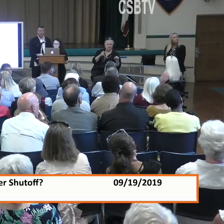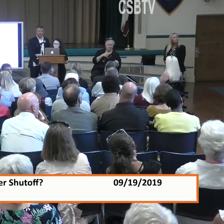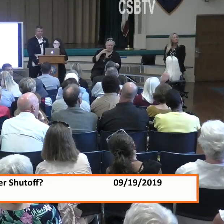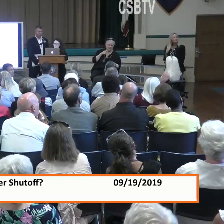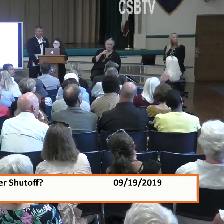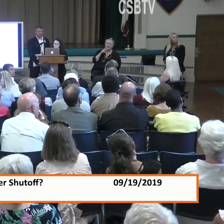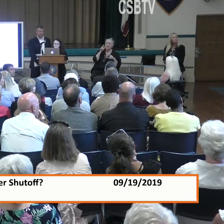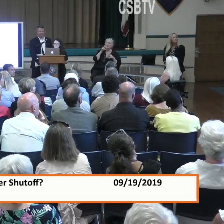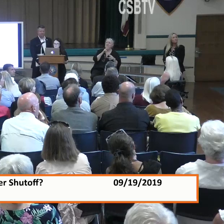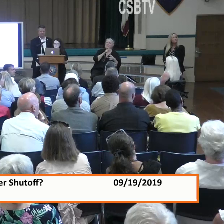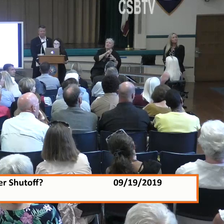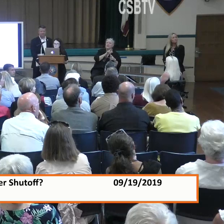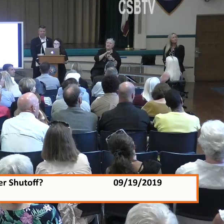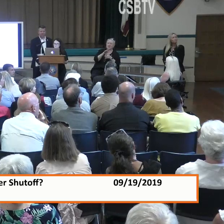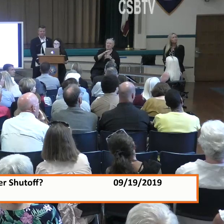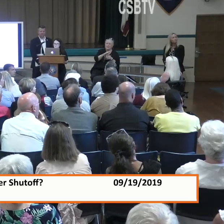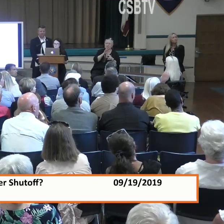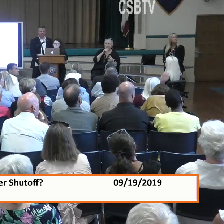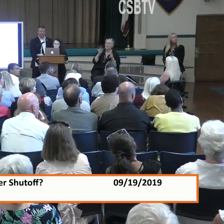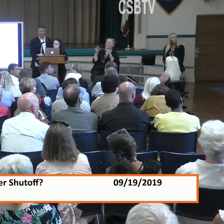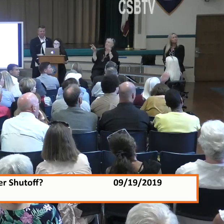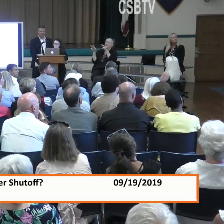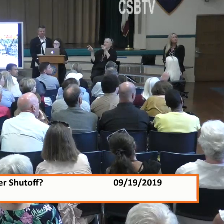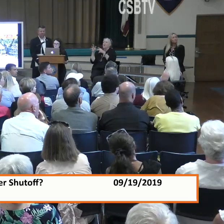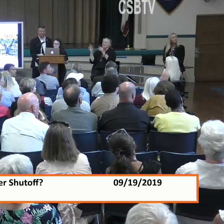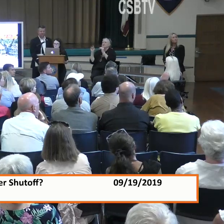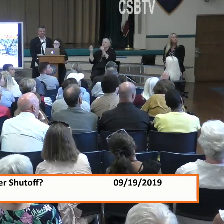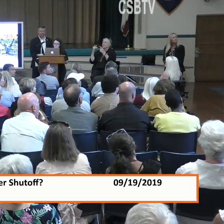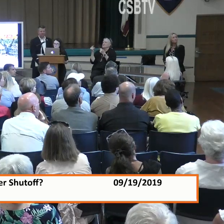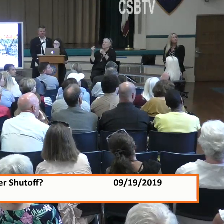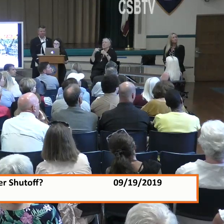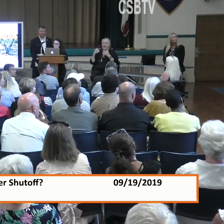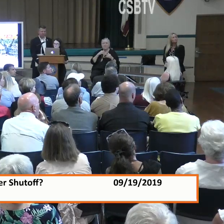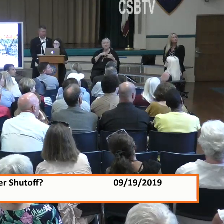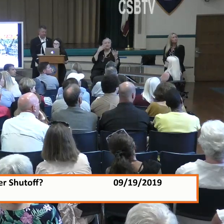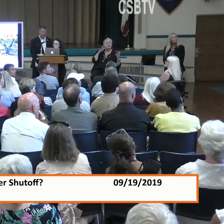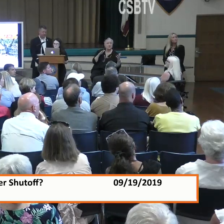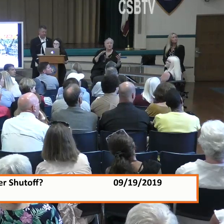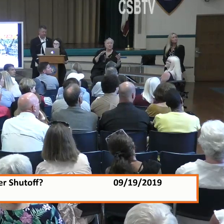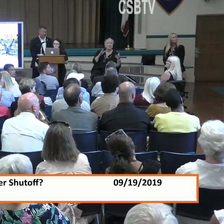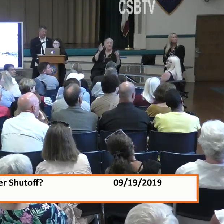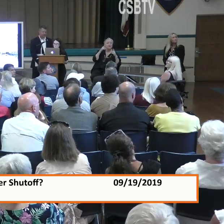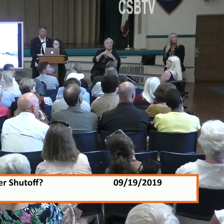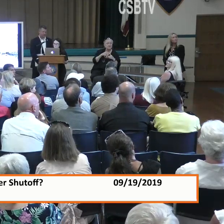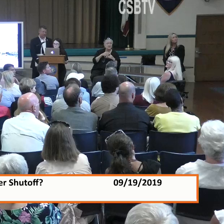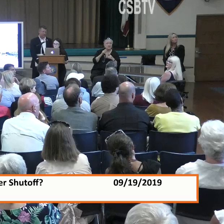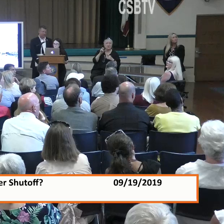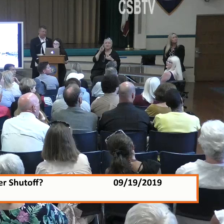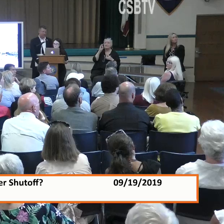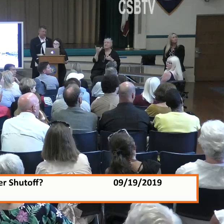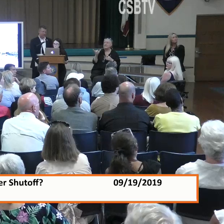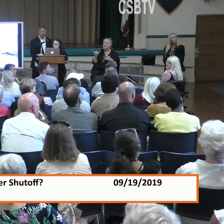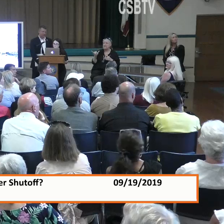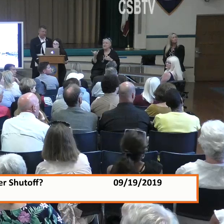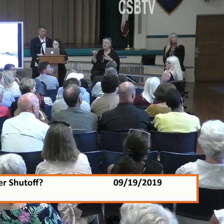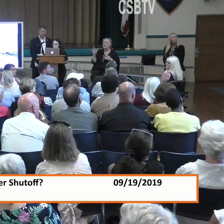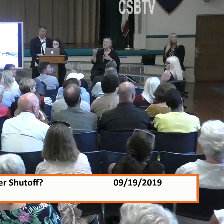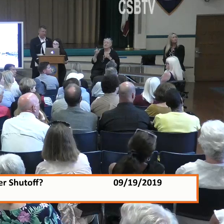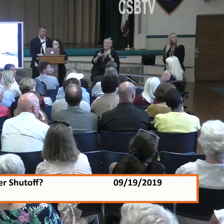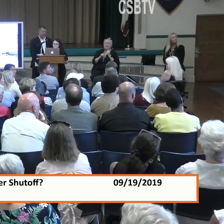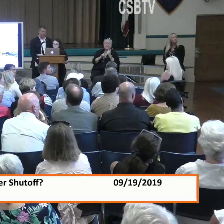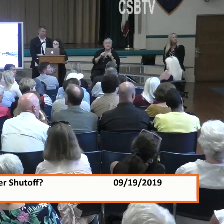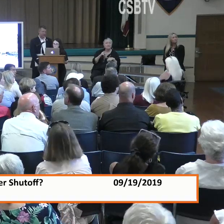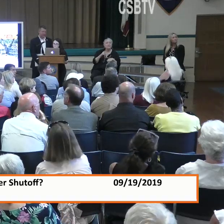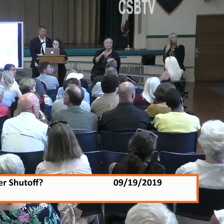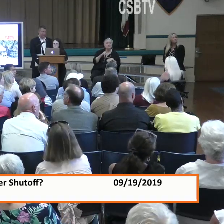And they were looking for teachers, what's going on, and we didn't know until Rusty, who is our assistant principal,